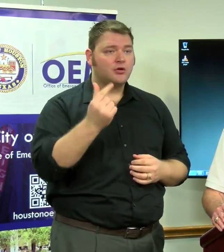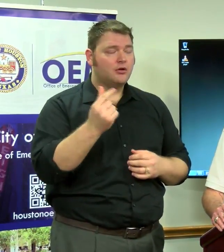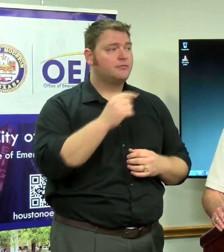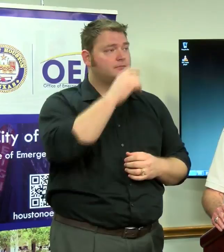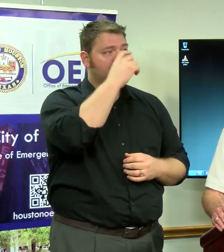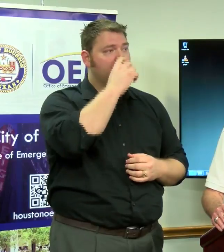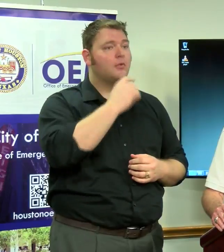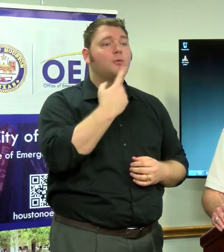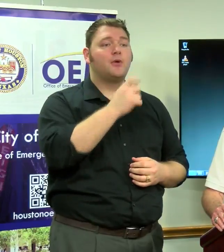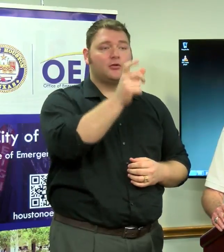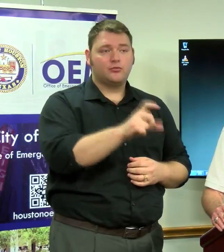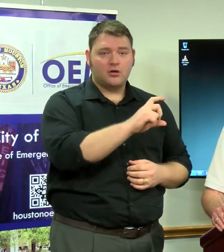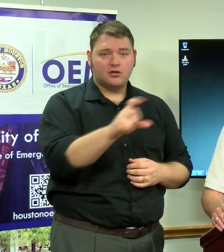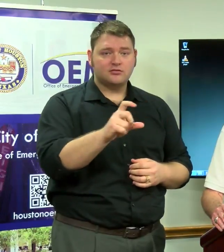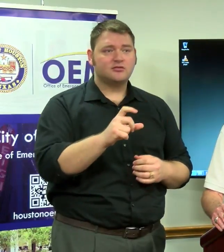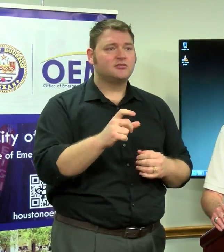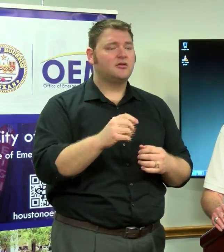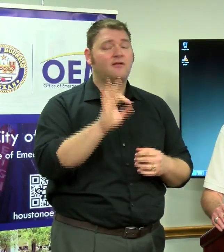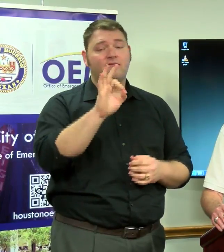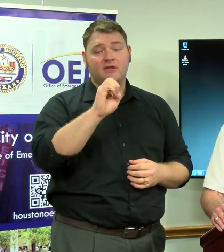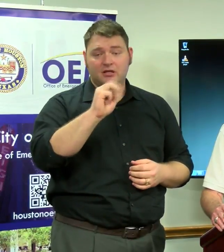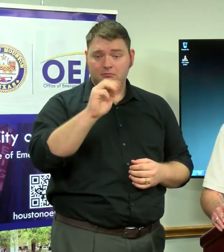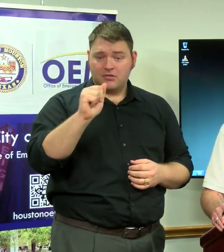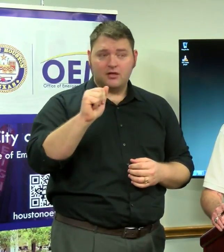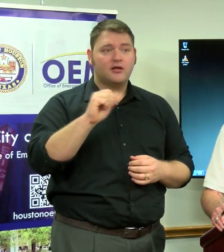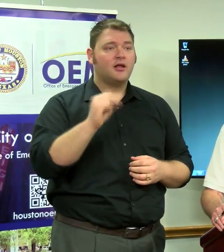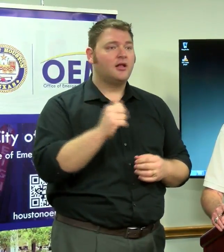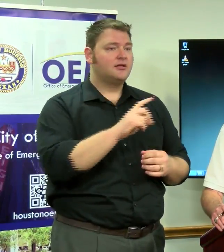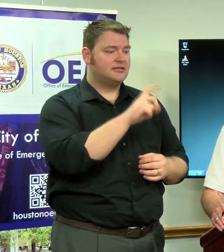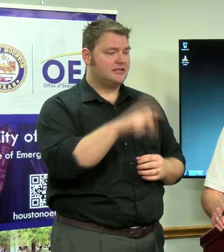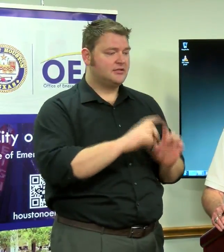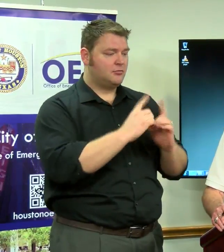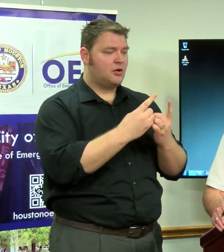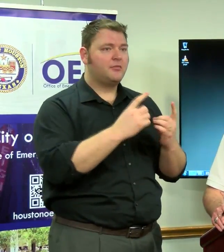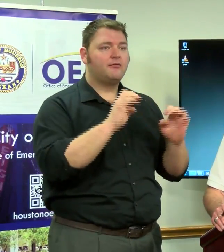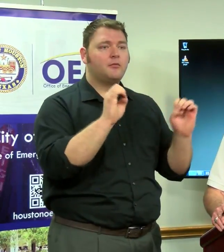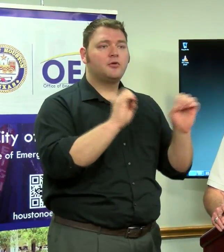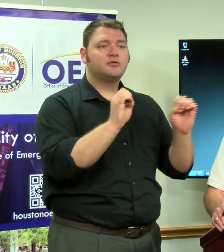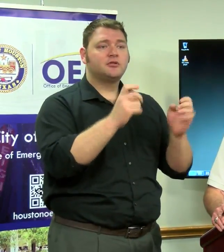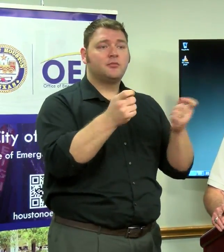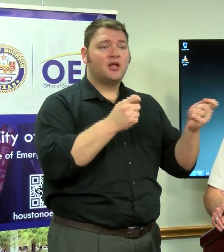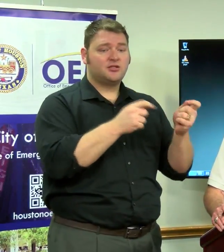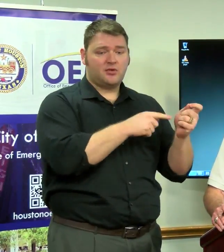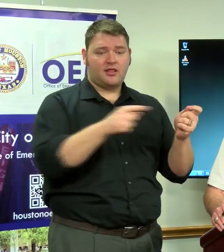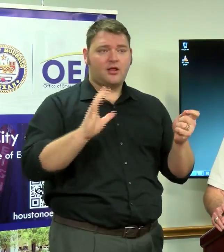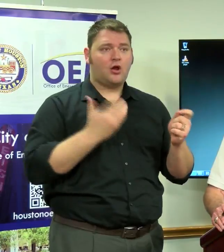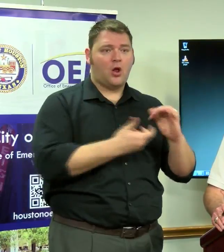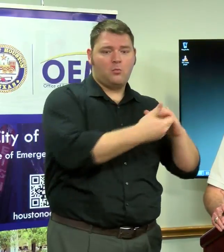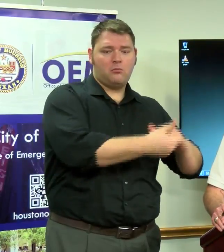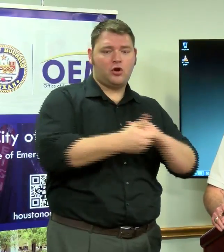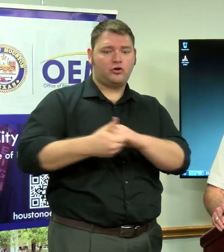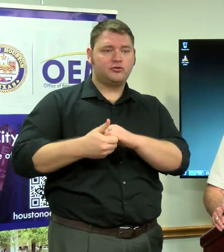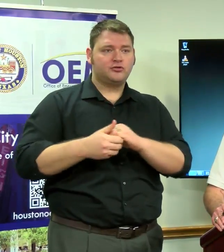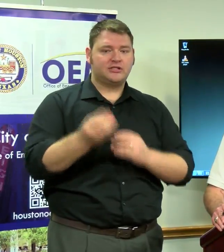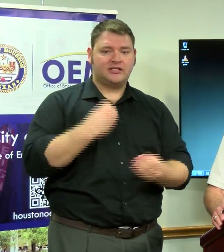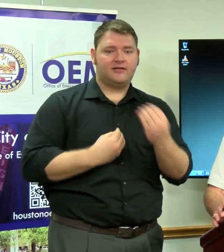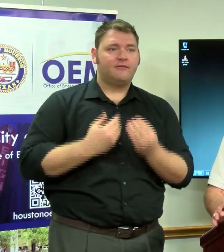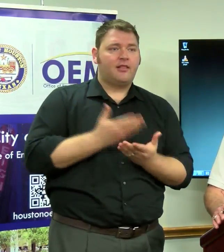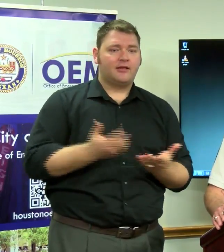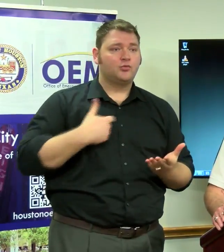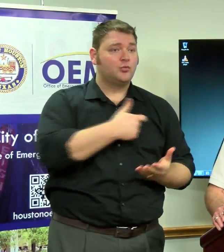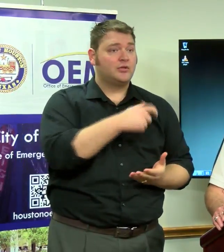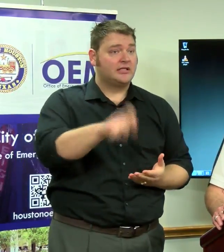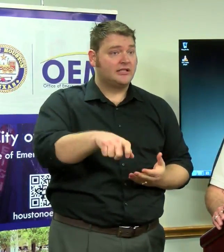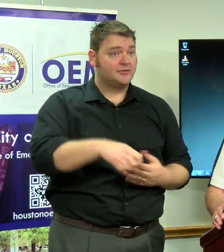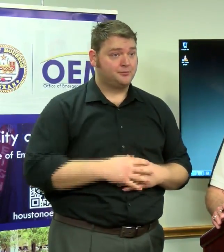primarily FEMA and the Texas Department of Emergency Management are our resource partners. The